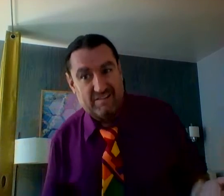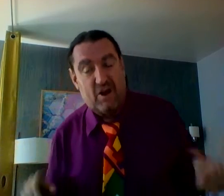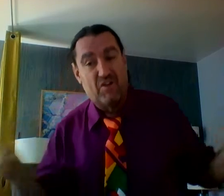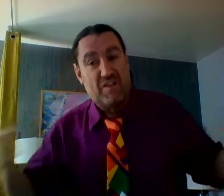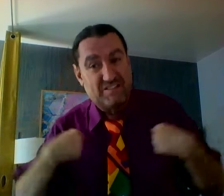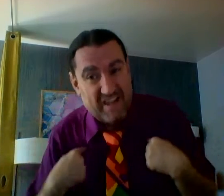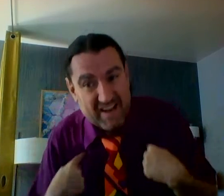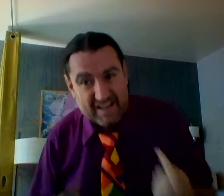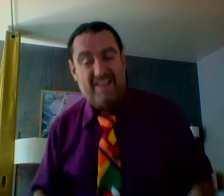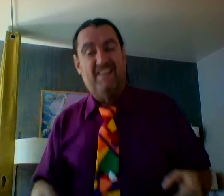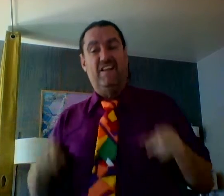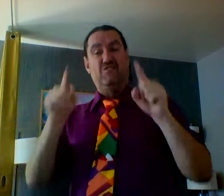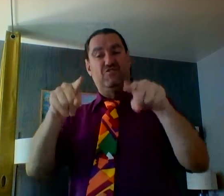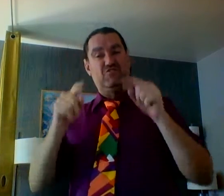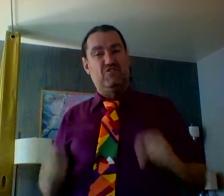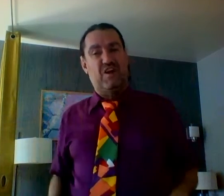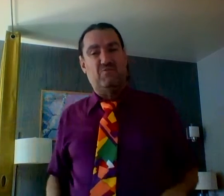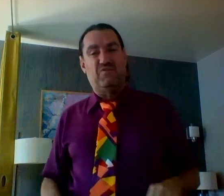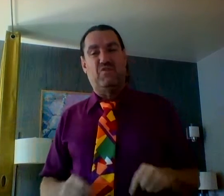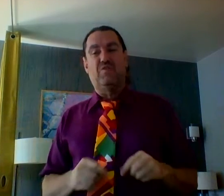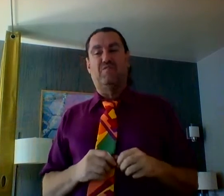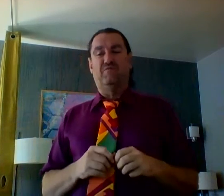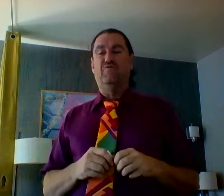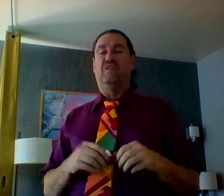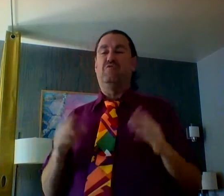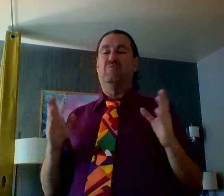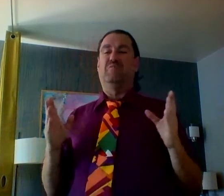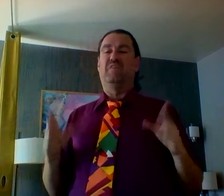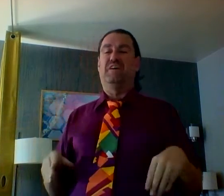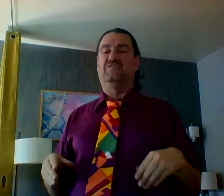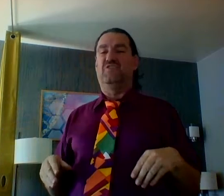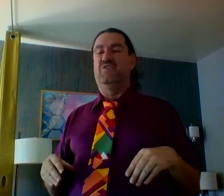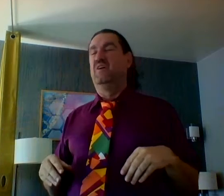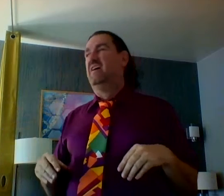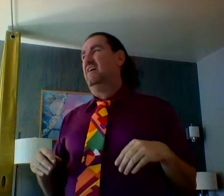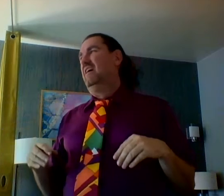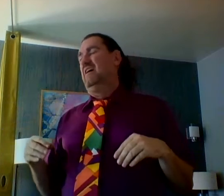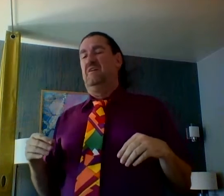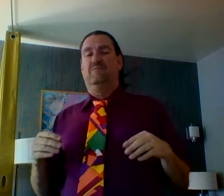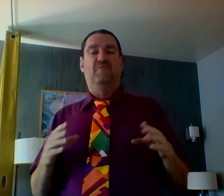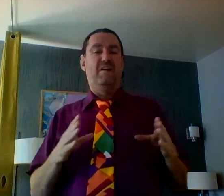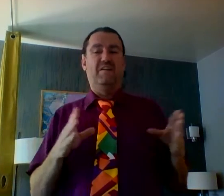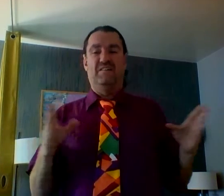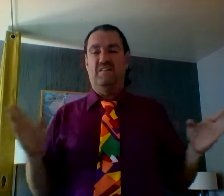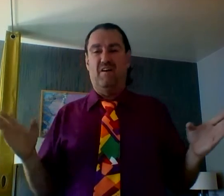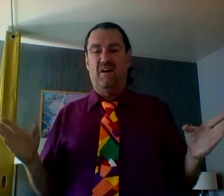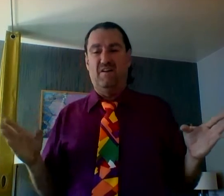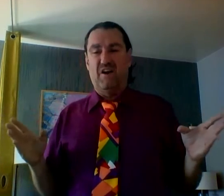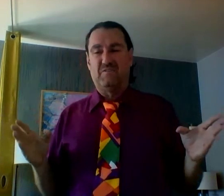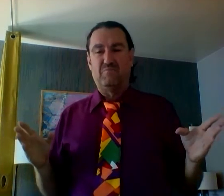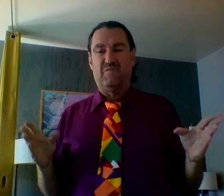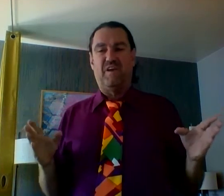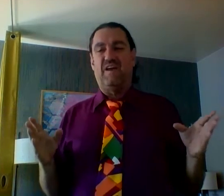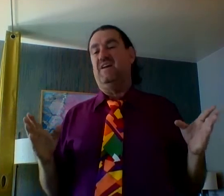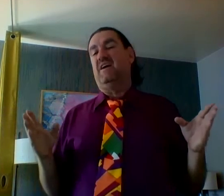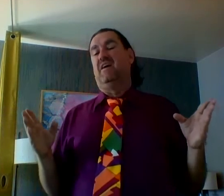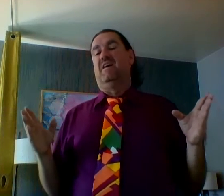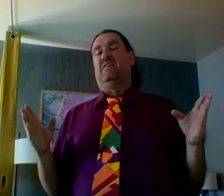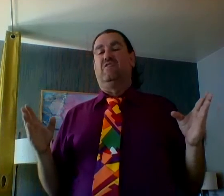all the things that I like. And you should do that with your food and your buffet. So find an awesome buffet. You know,